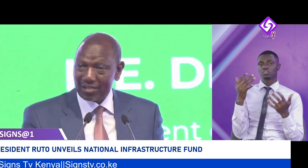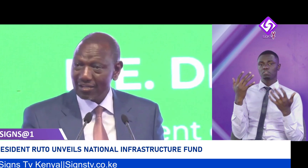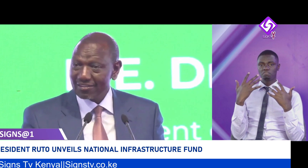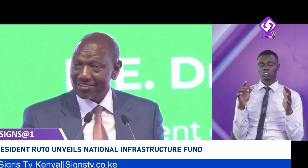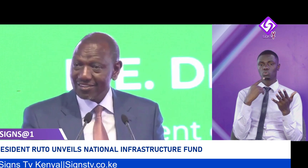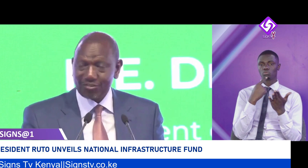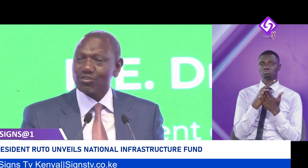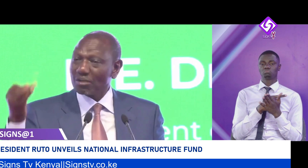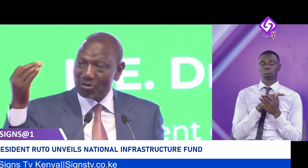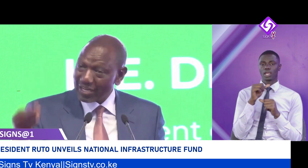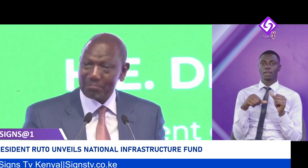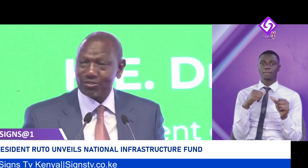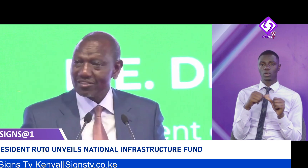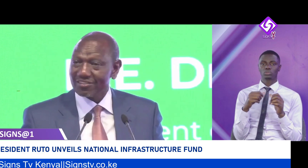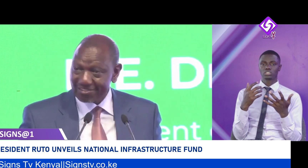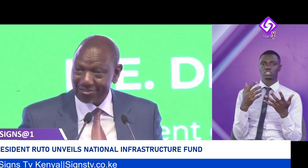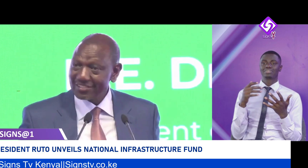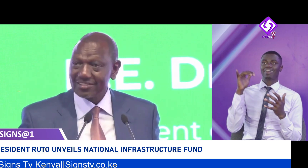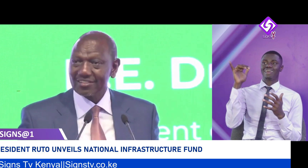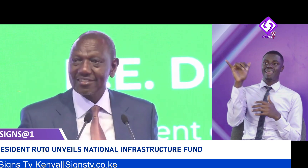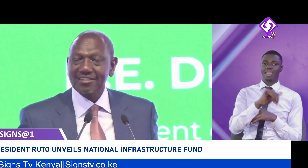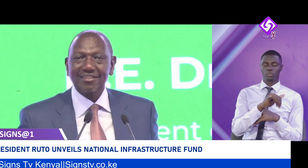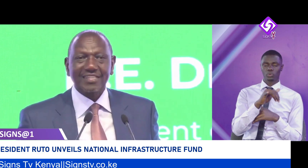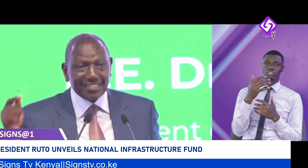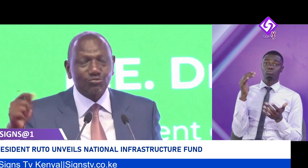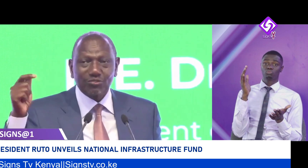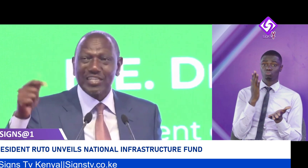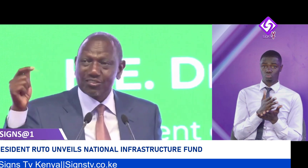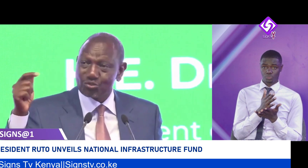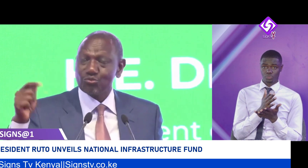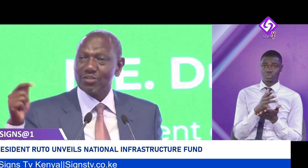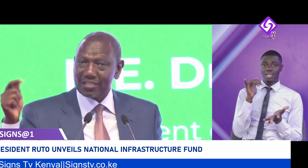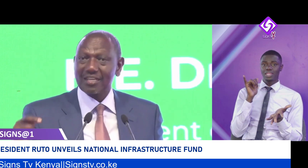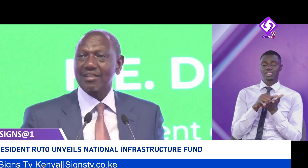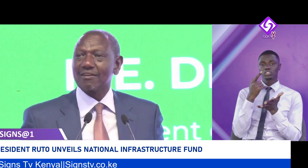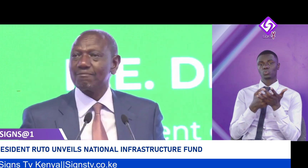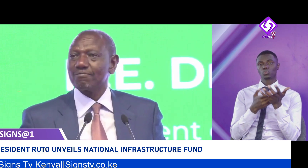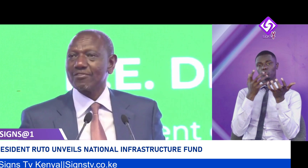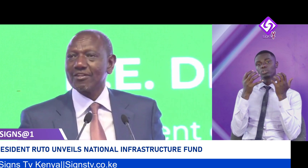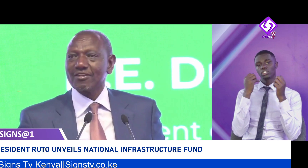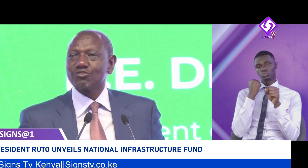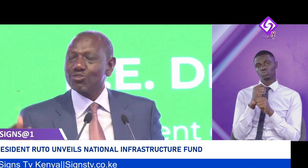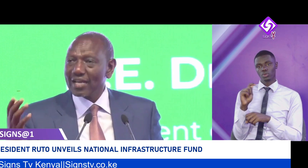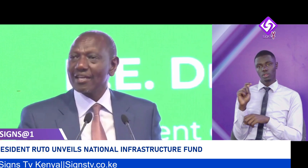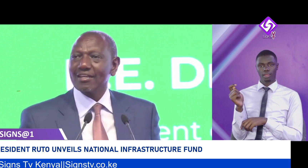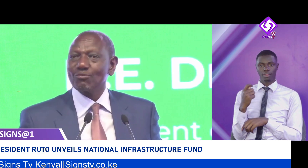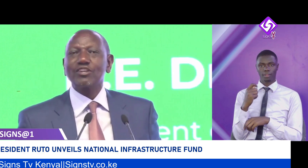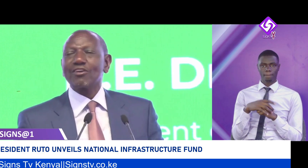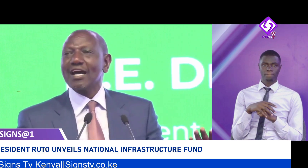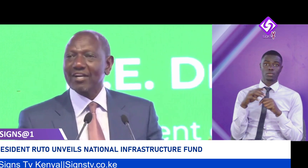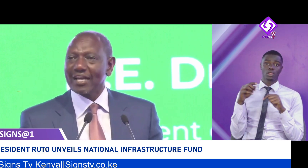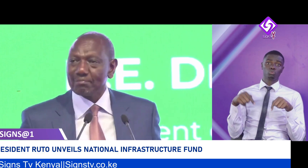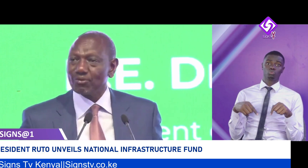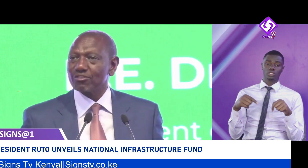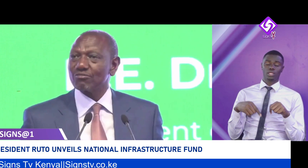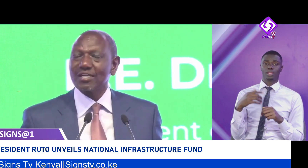rail, you've talked about airport, right? Yes. That is what we need to do in Kenya. Today, we don't have an airport. We